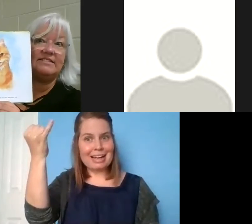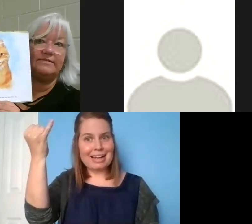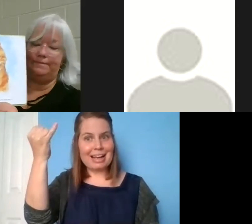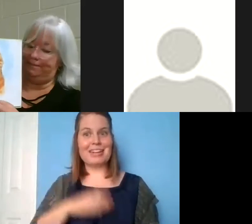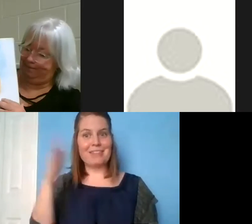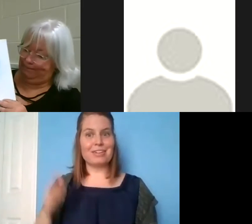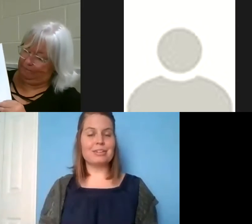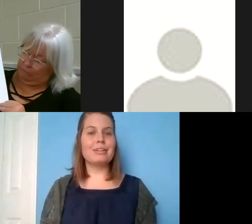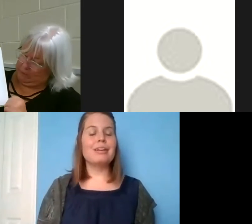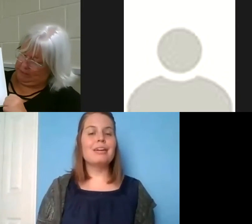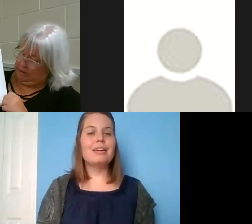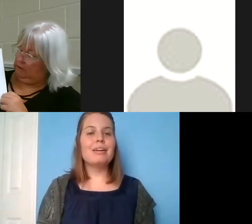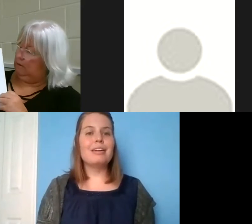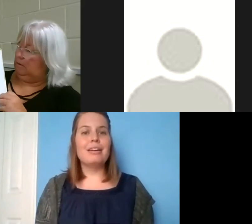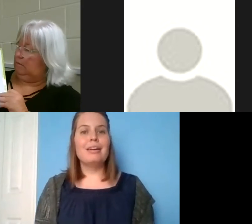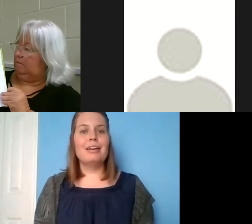yet.